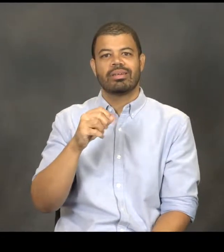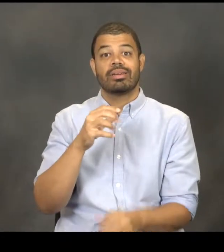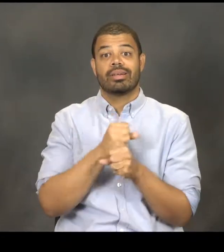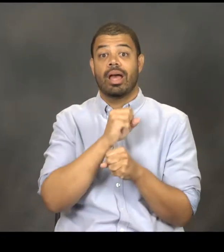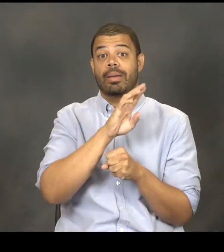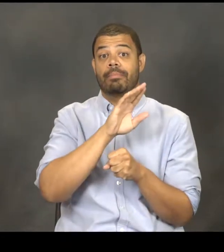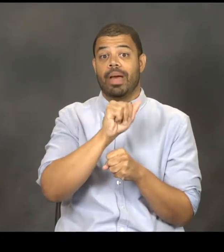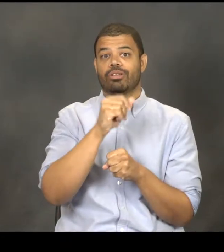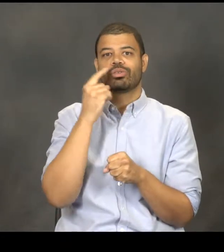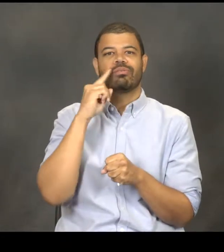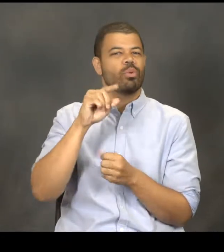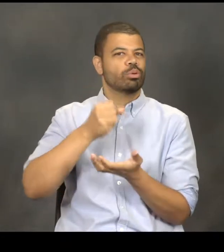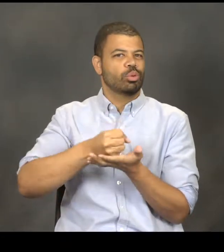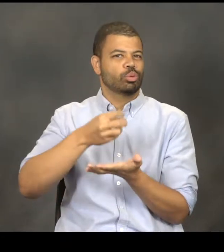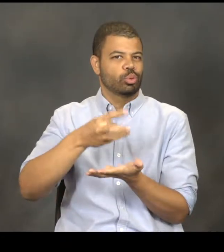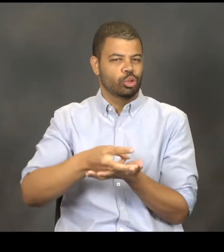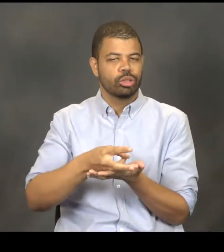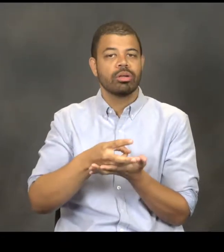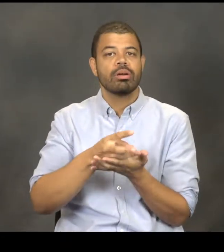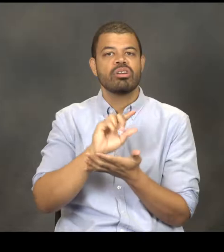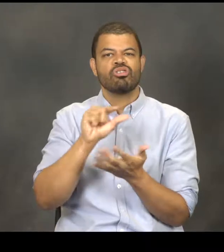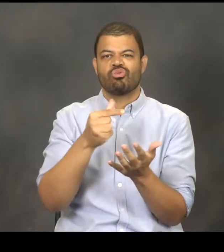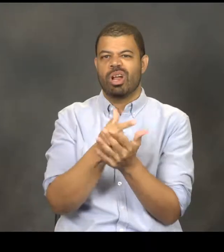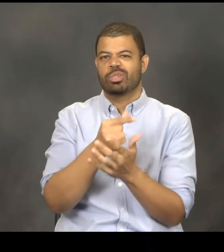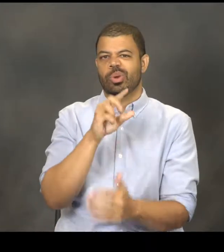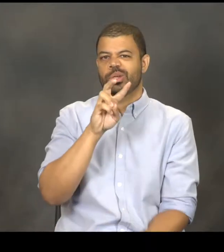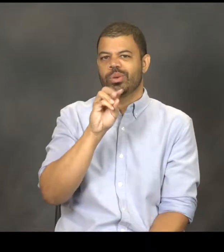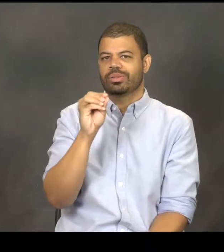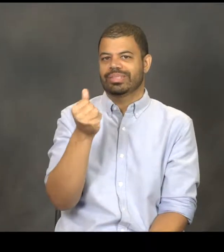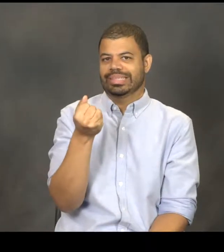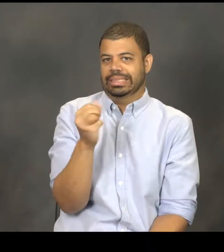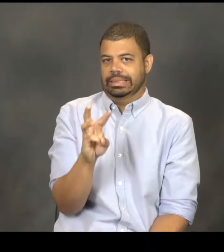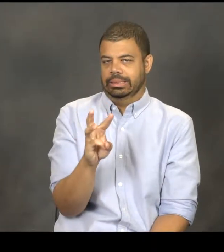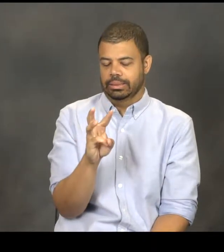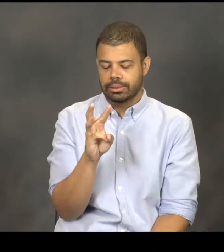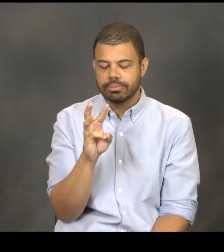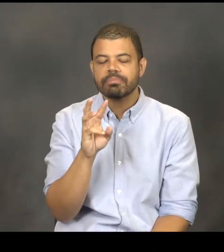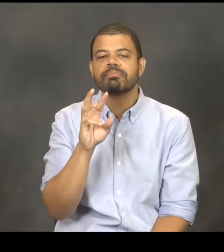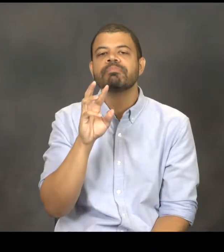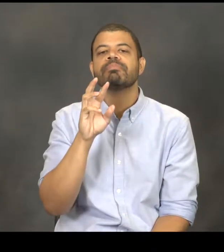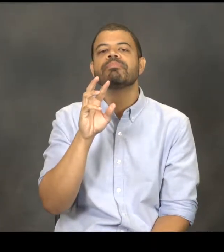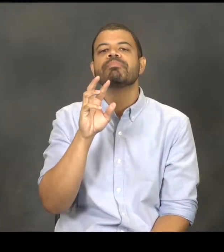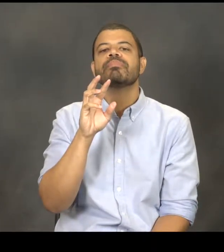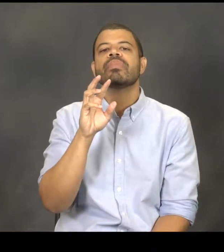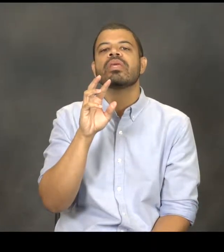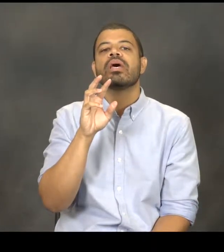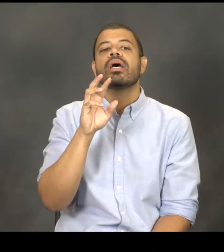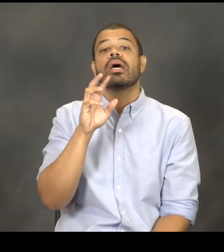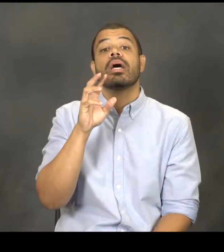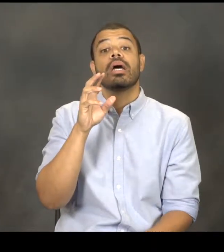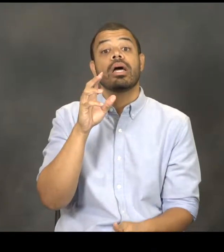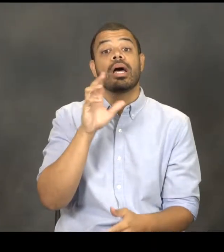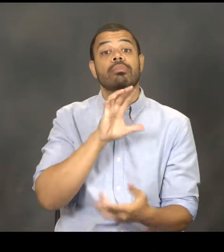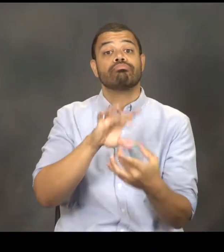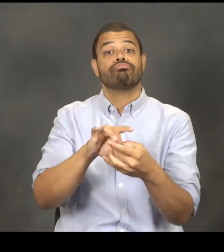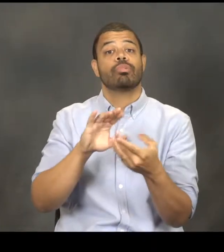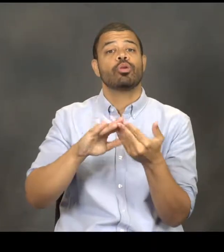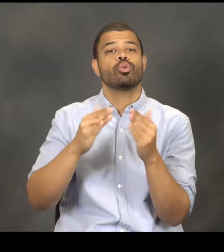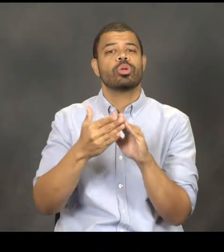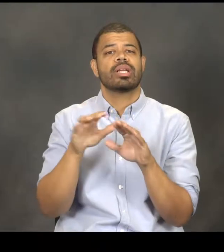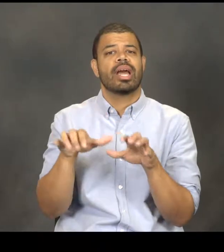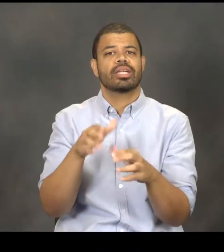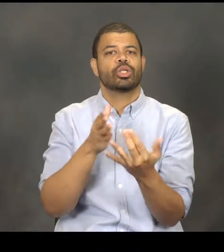in social work, graduated in 2016. Got connected with community action through